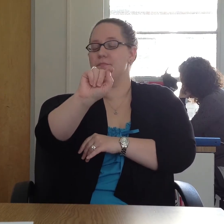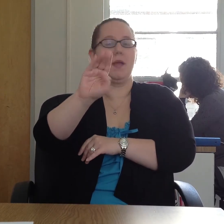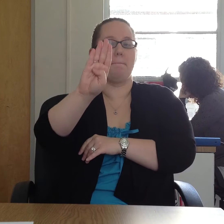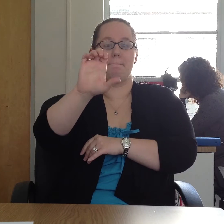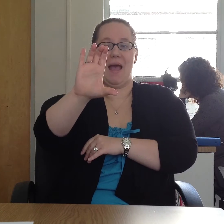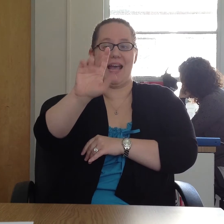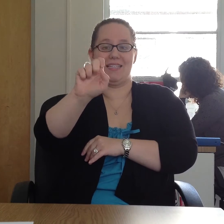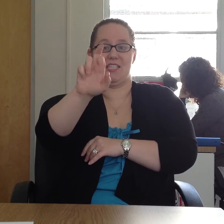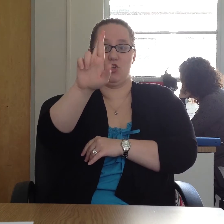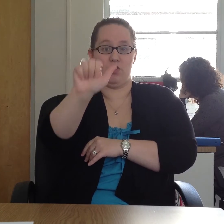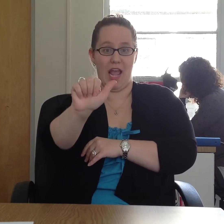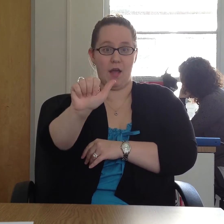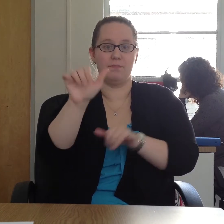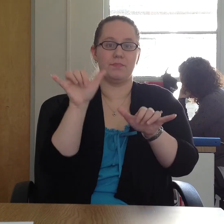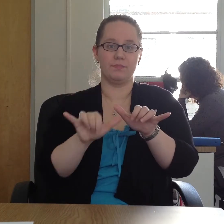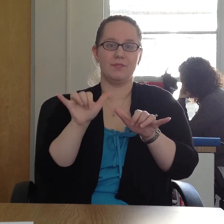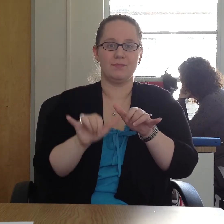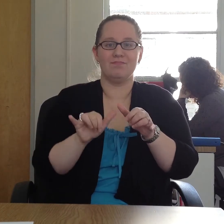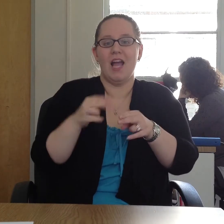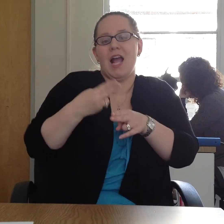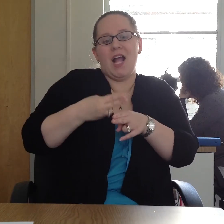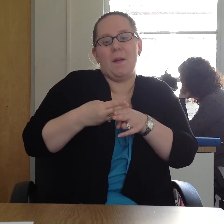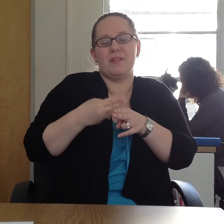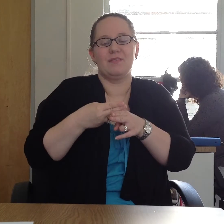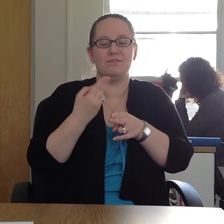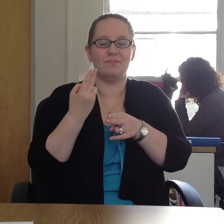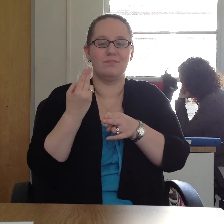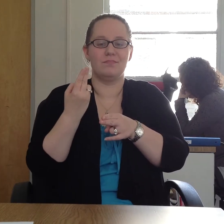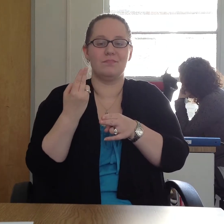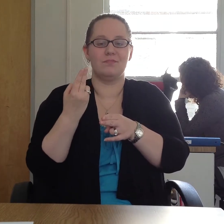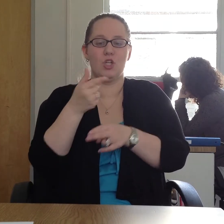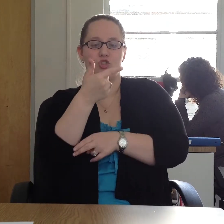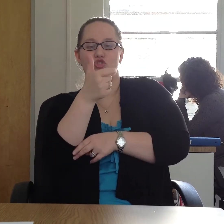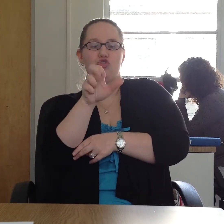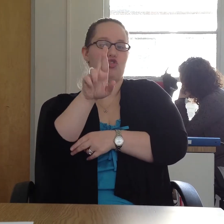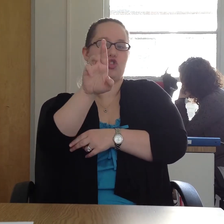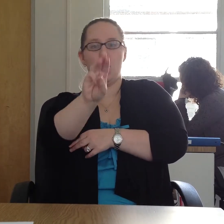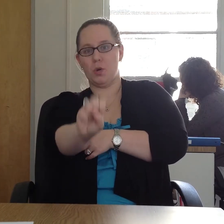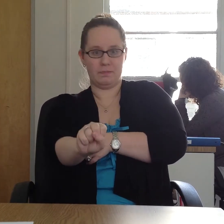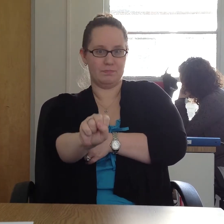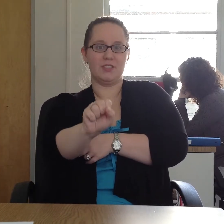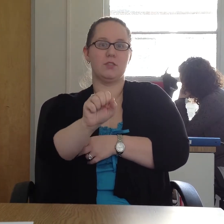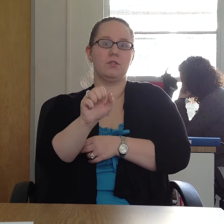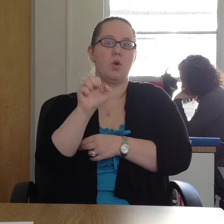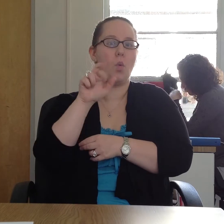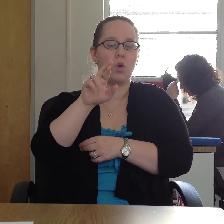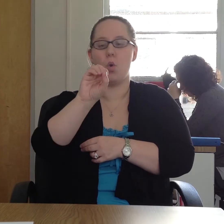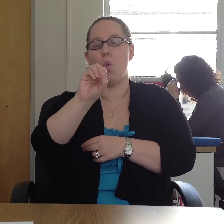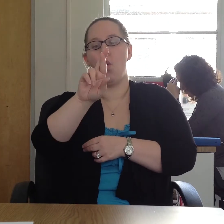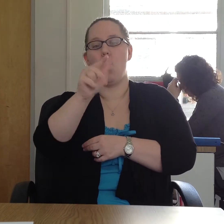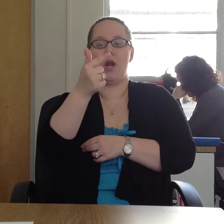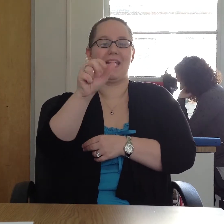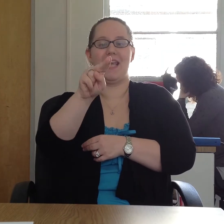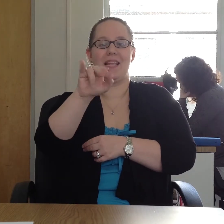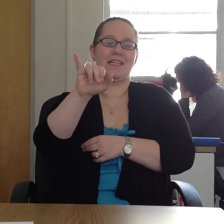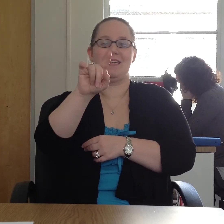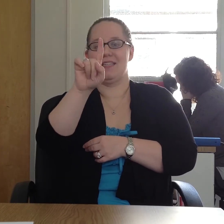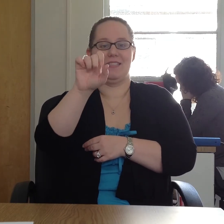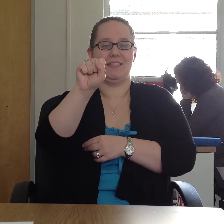commonly called germs, are extremely small plant-like organisms that can only be seen with a